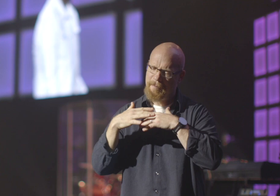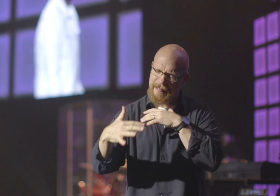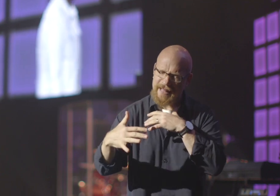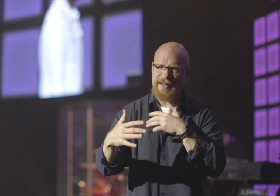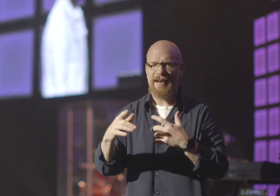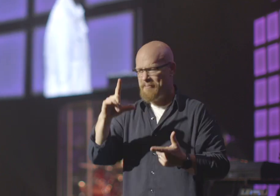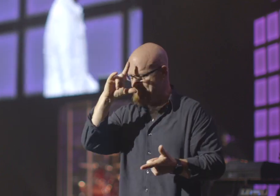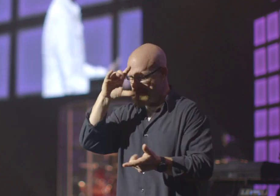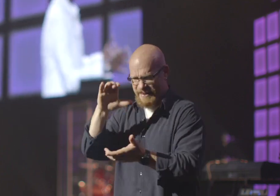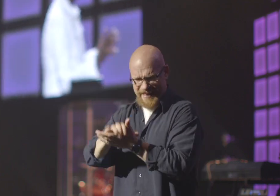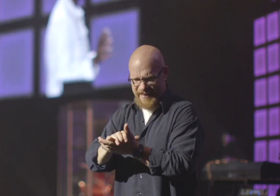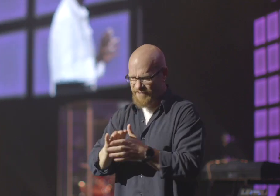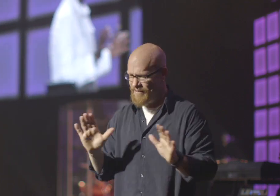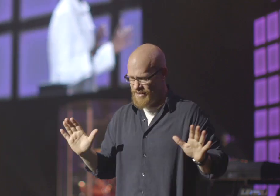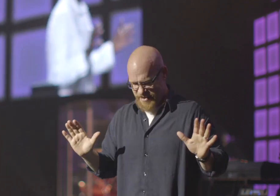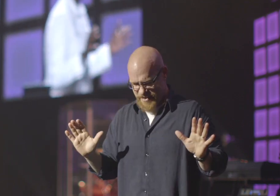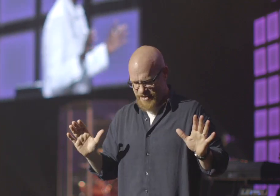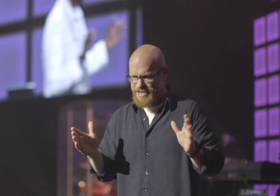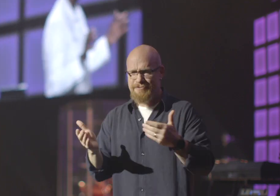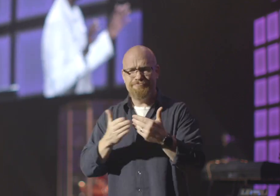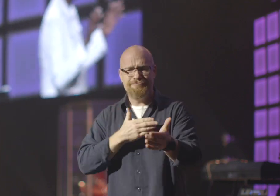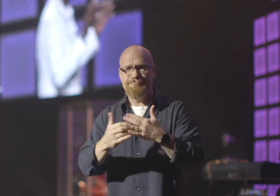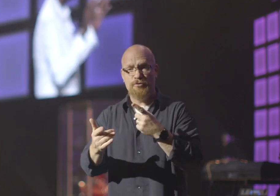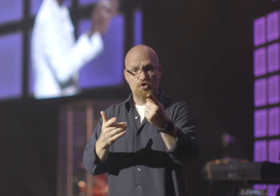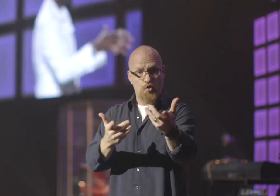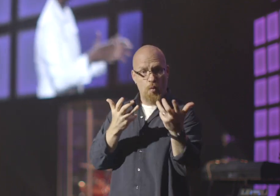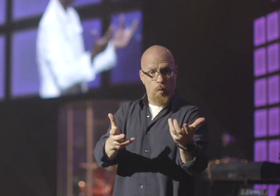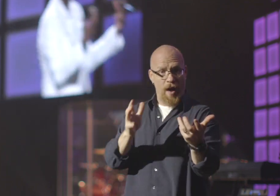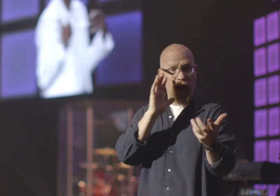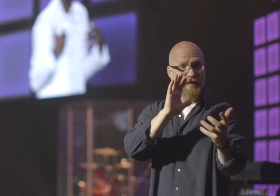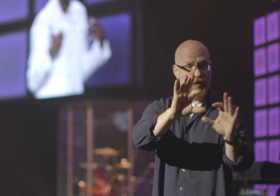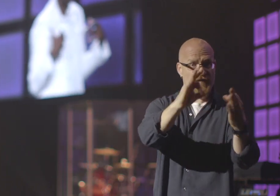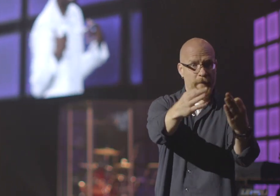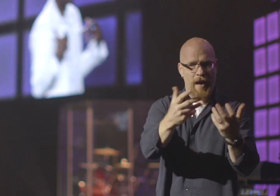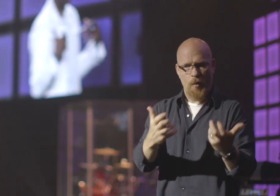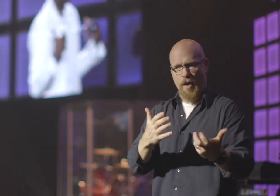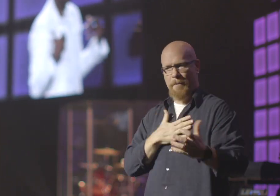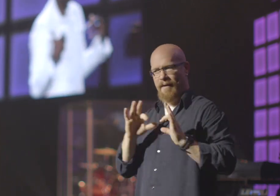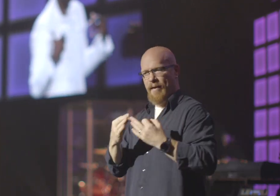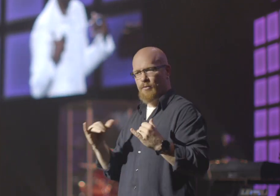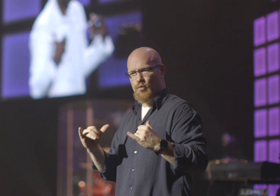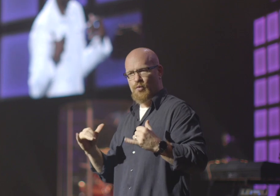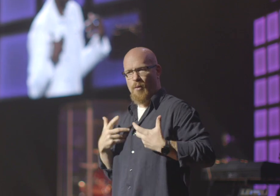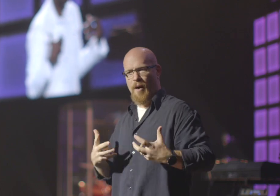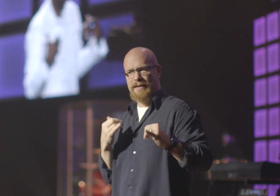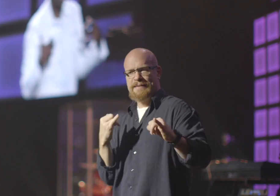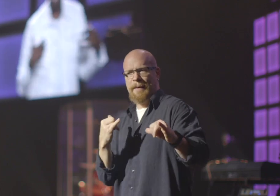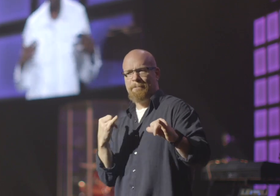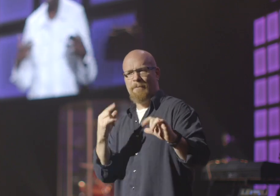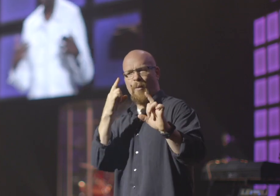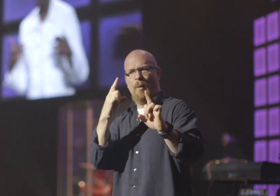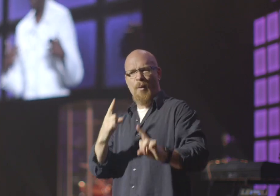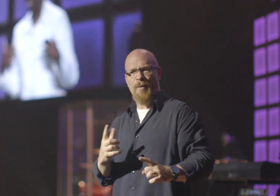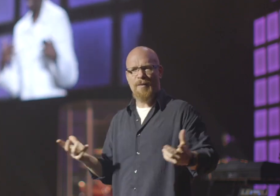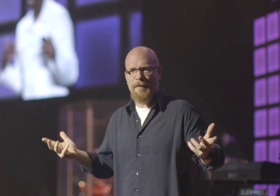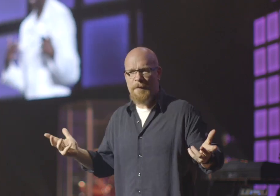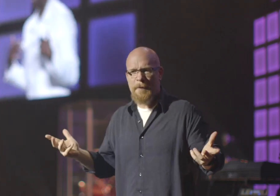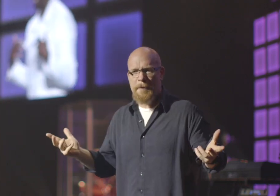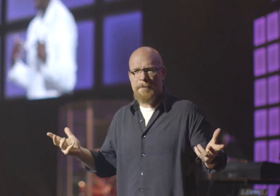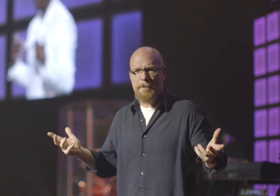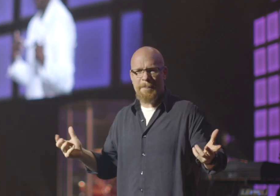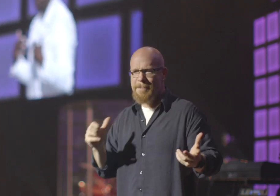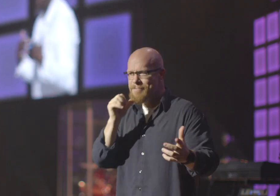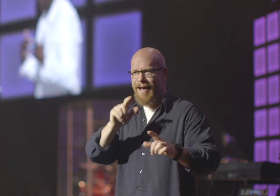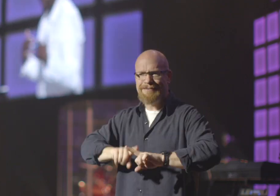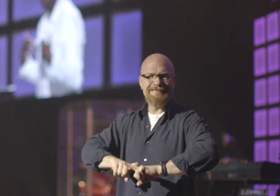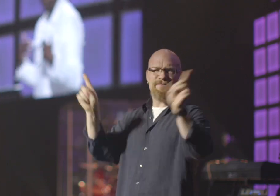heart that the same thing that you want for your family, that's what I want for mine. Amen.